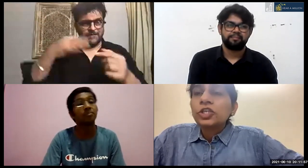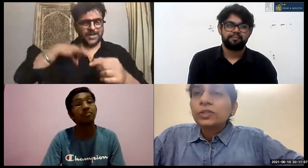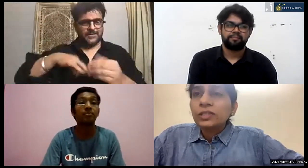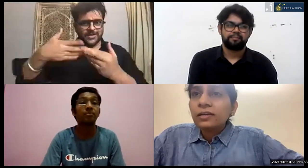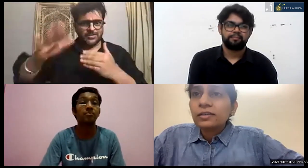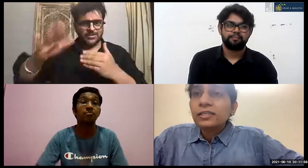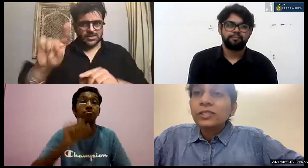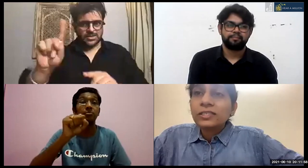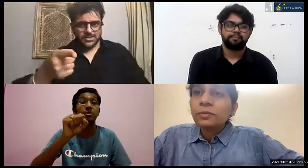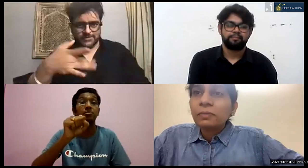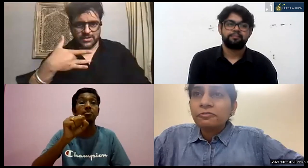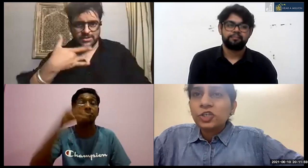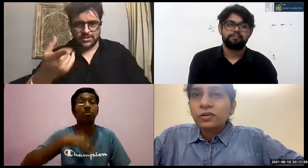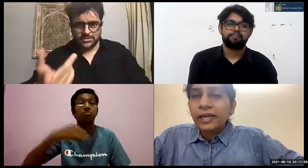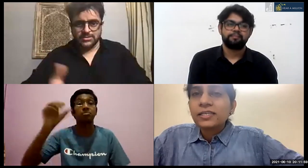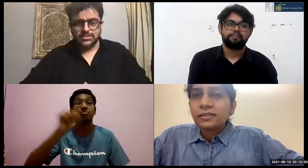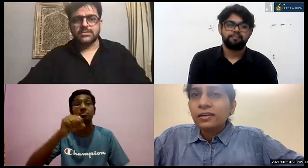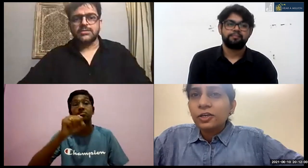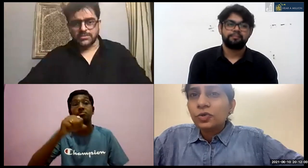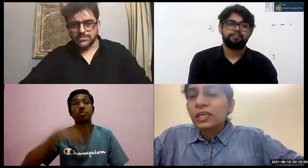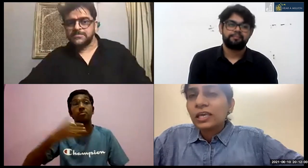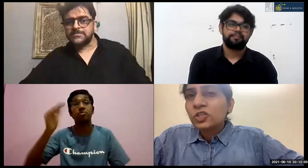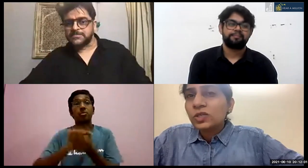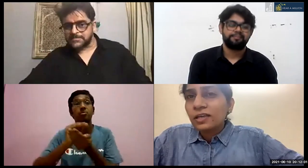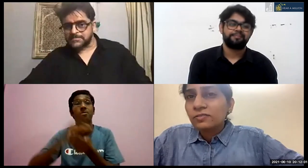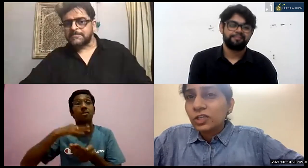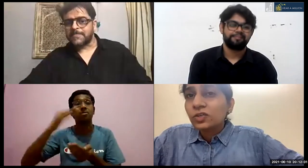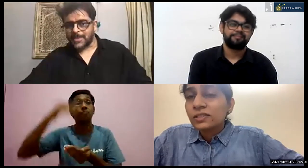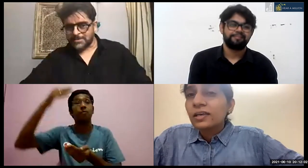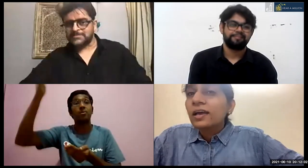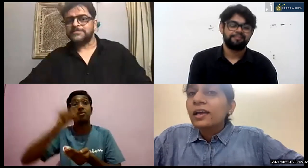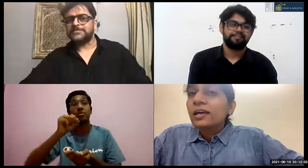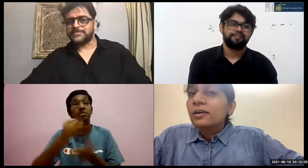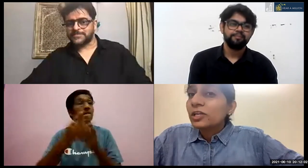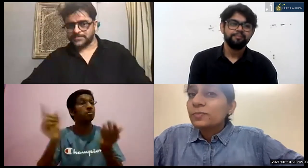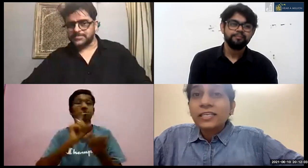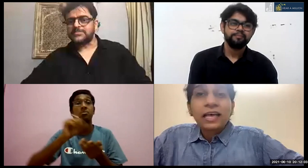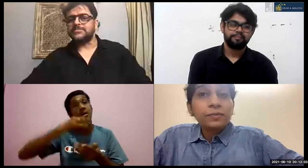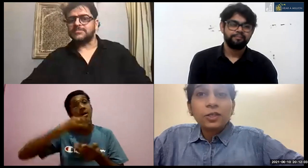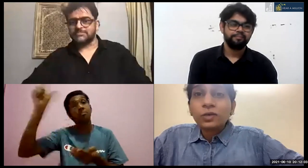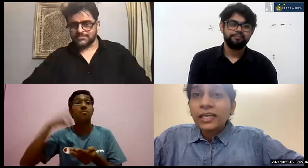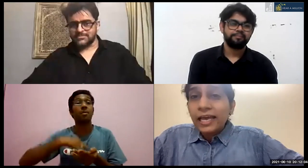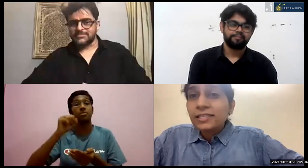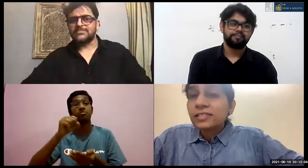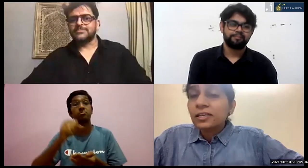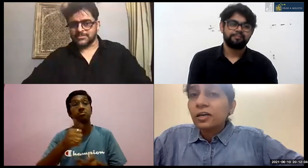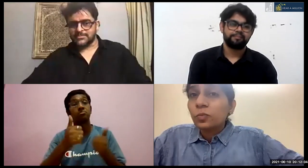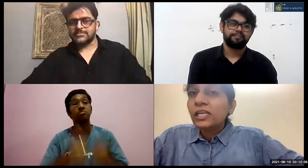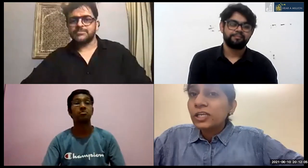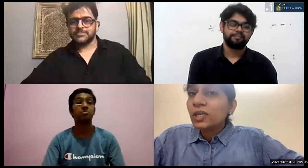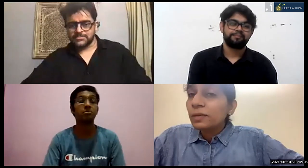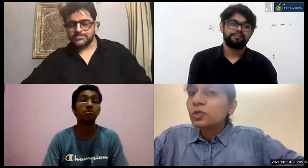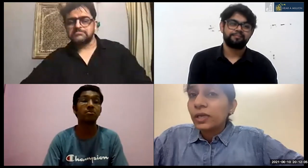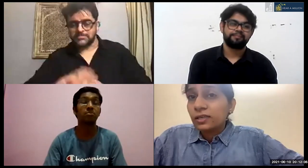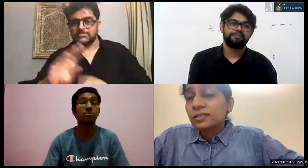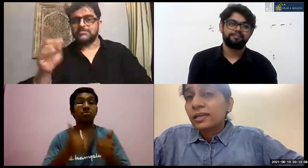So do you think this will still be beneficial, right? Using images and videos? Pradeep says, absolutely, yes. We